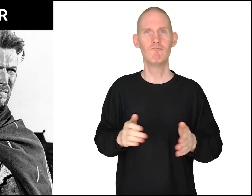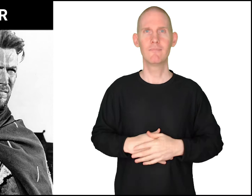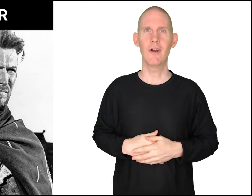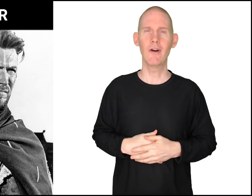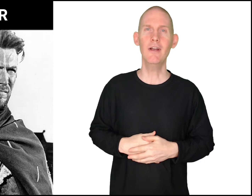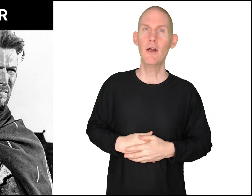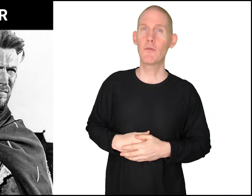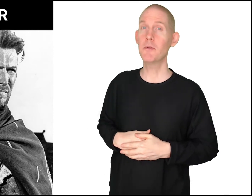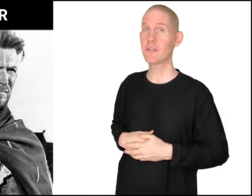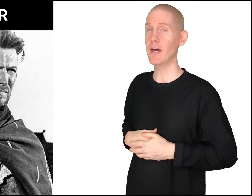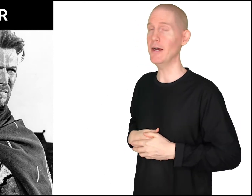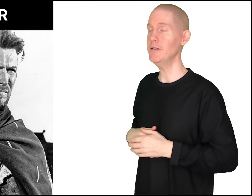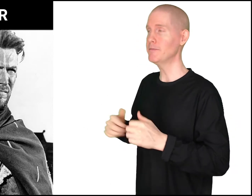all right? From the side,